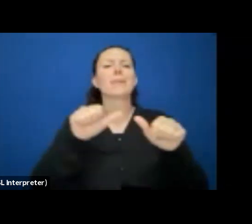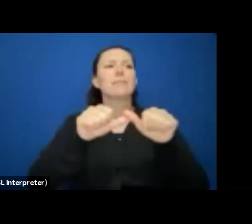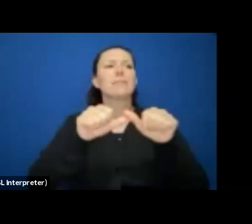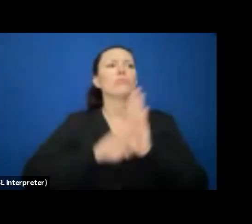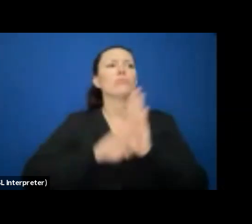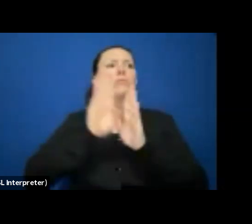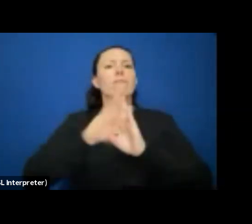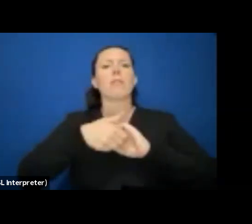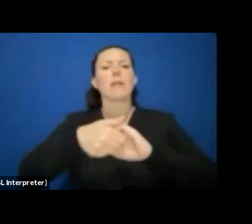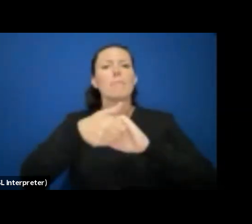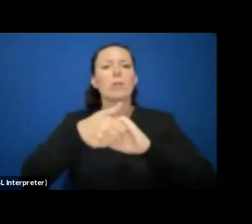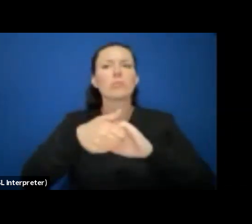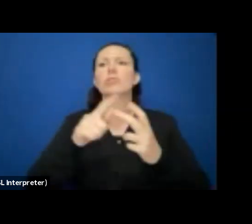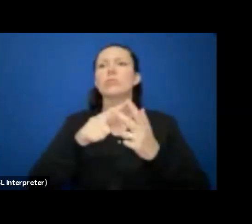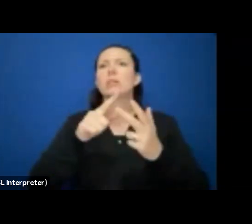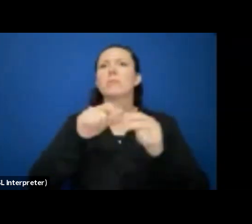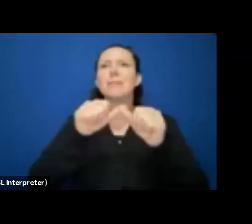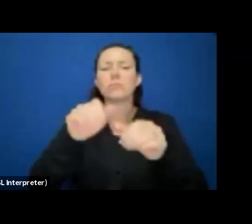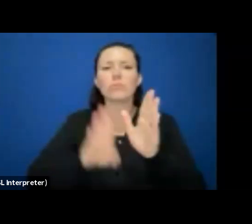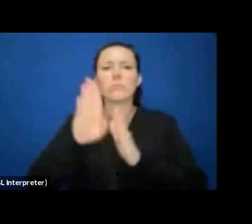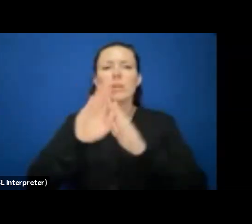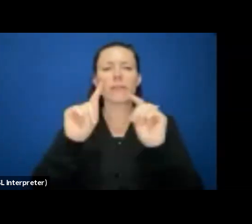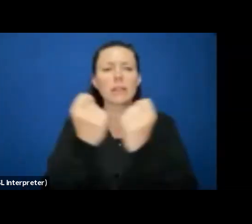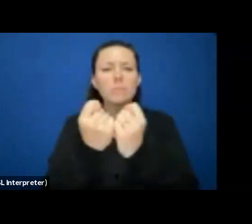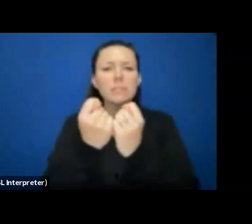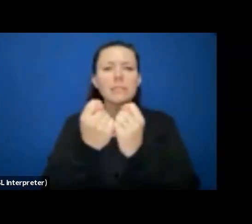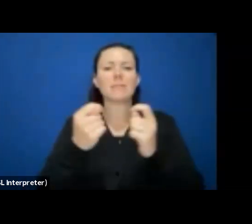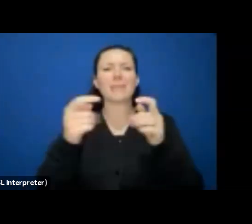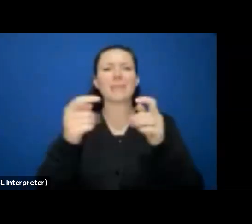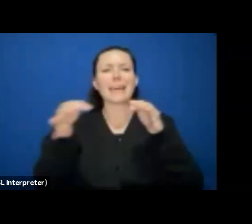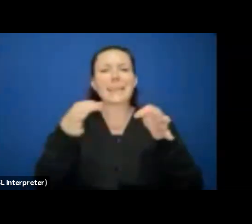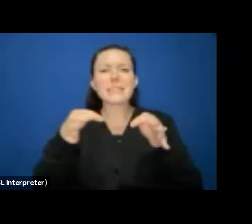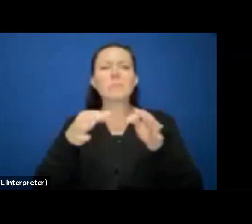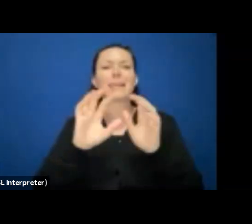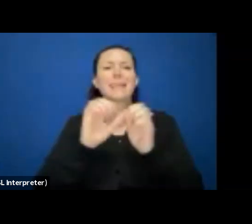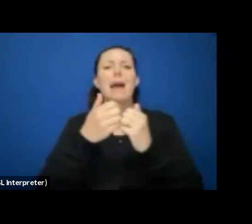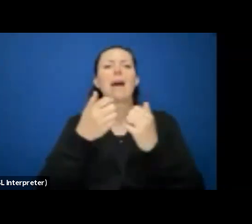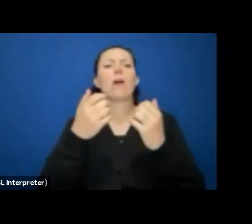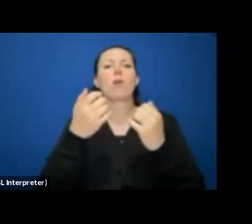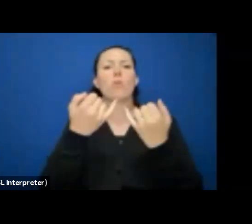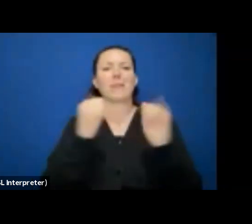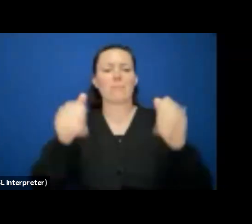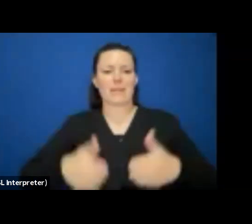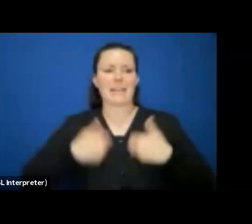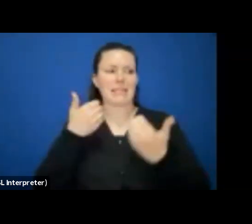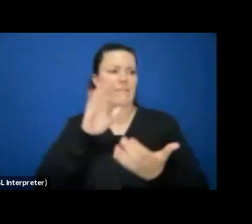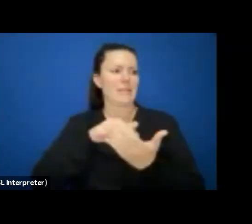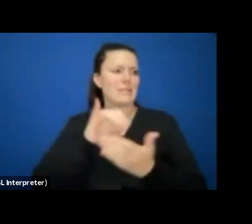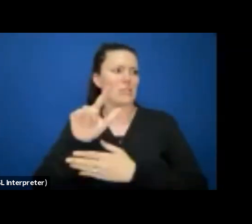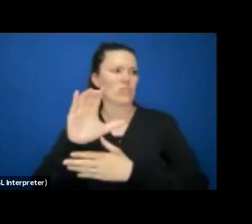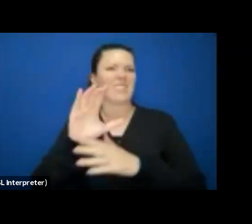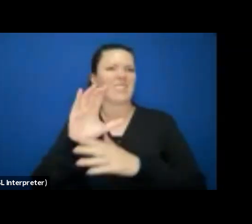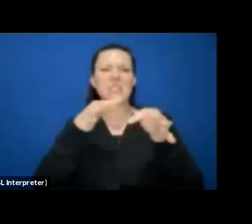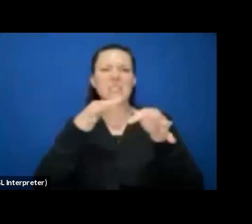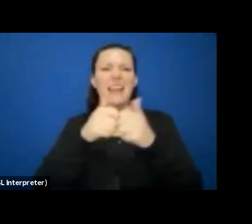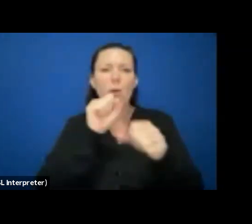team, to help them understand, how the independent living center works, that we work at the whole person, that